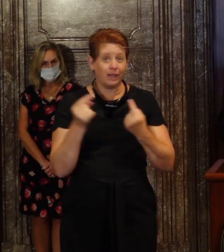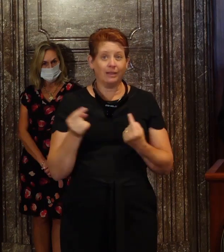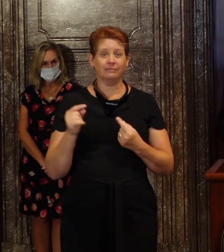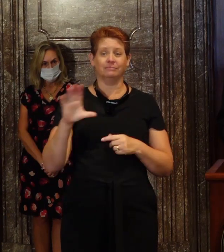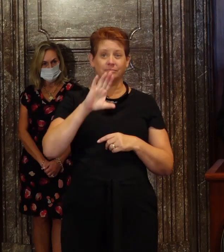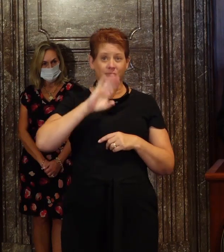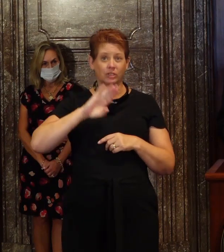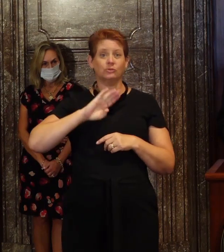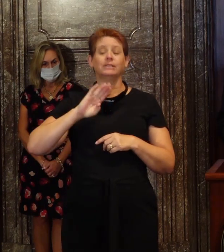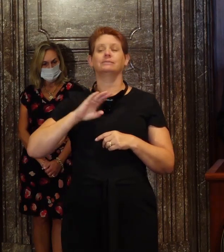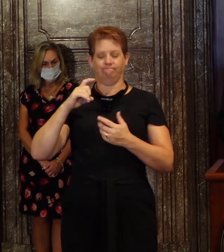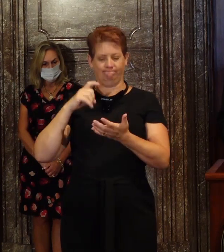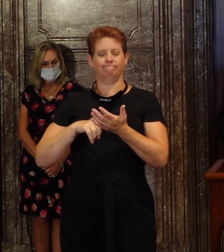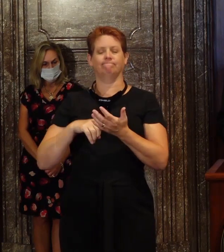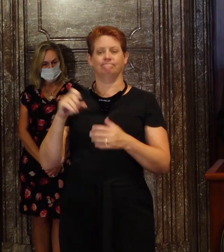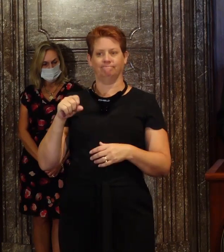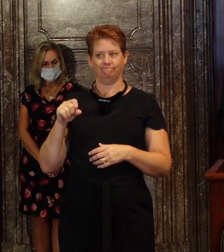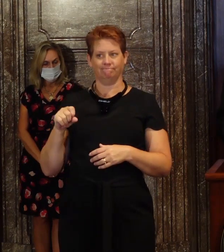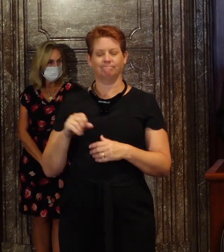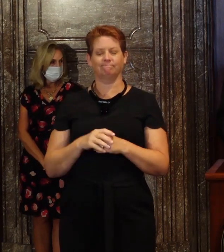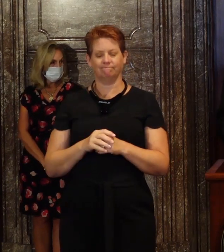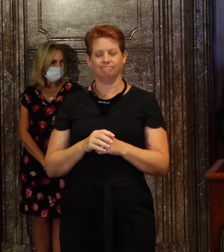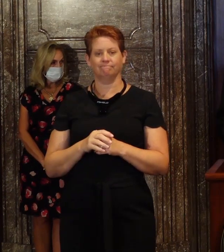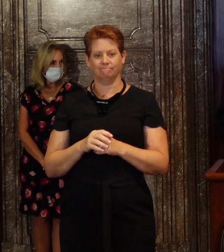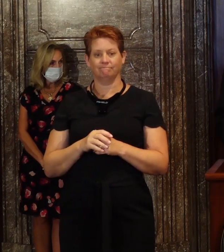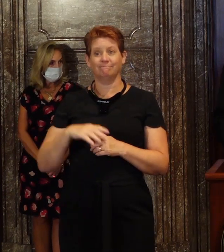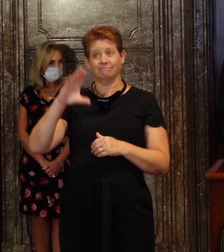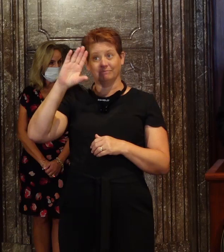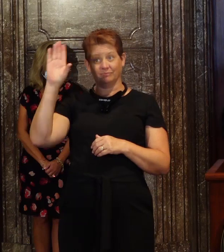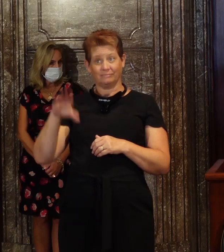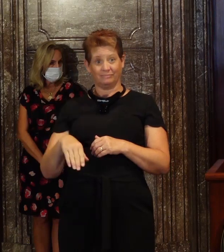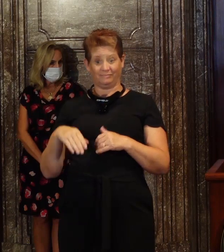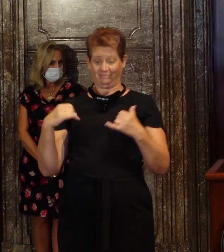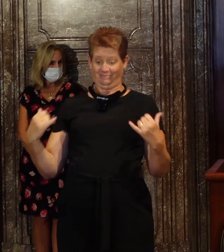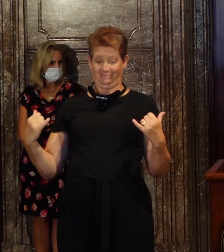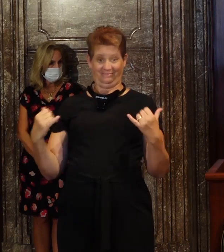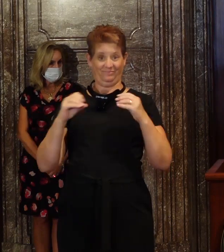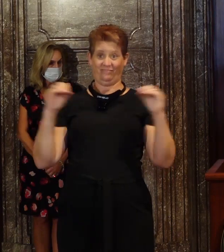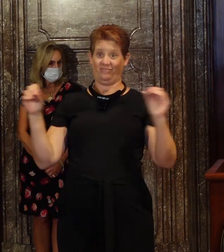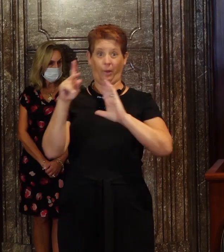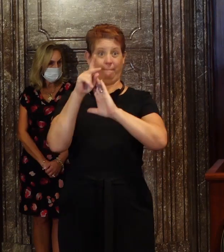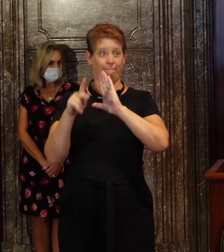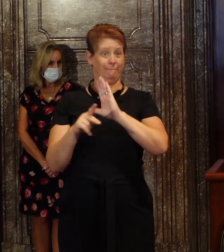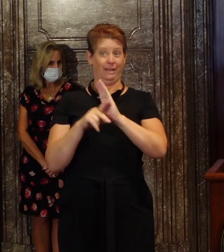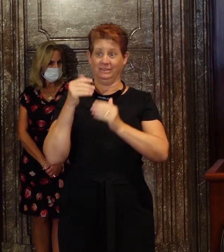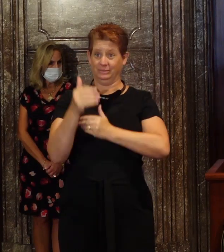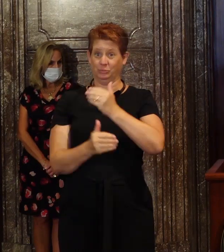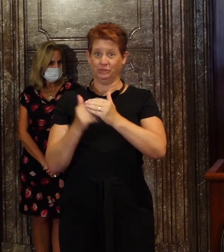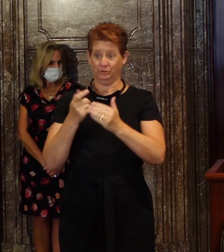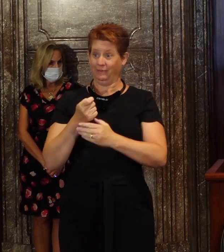voices and in their words. We know that we have no policy or procedure that can eliminate